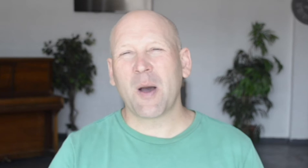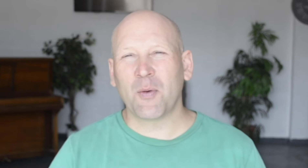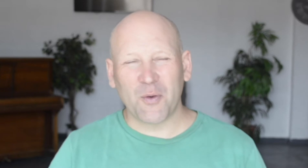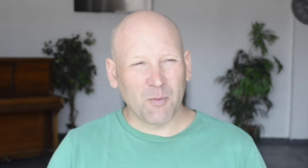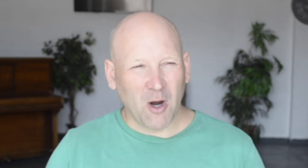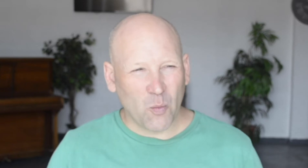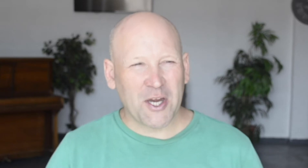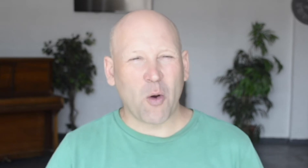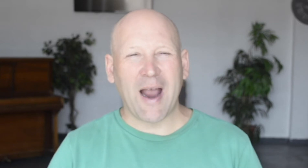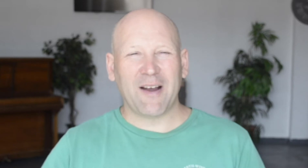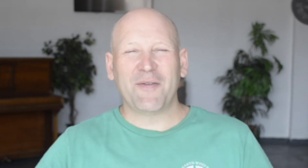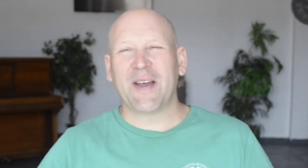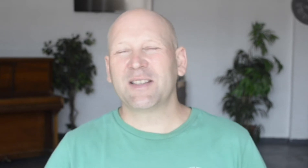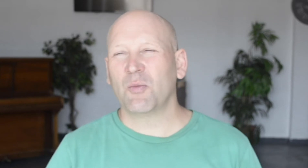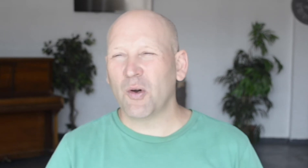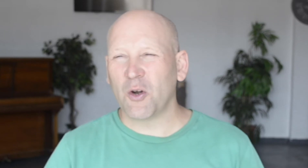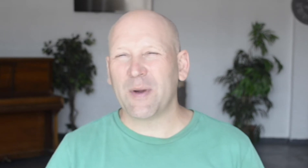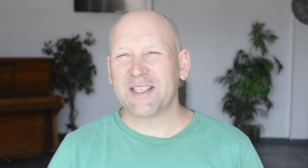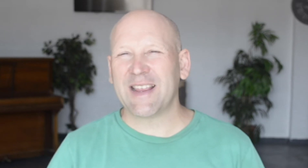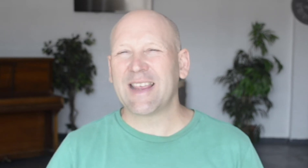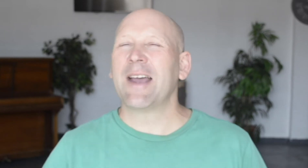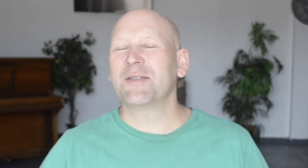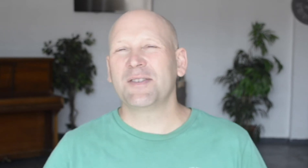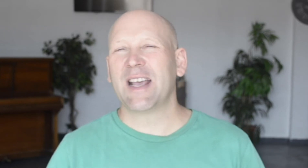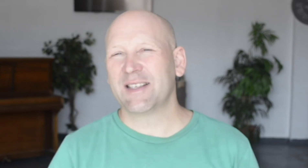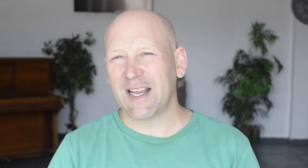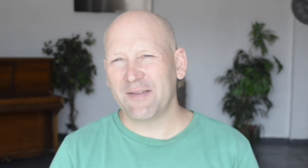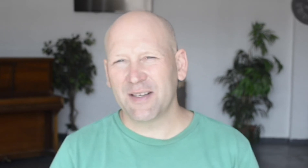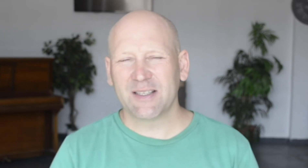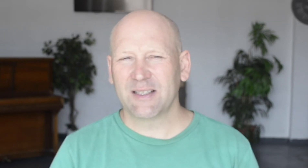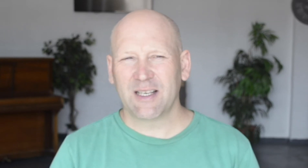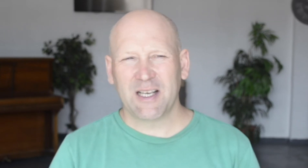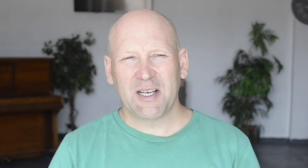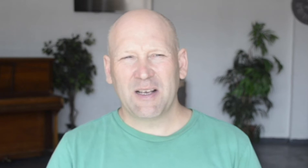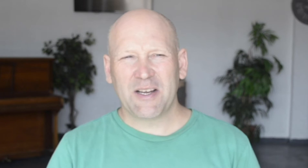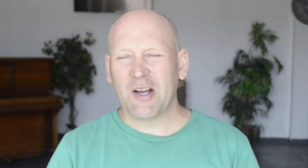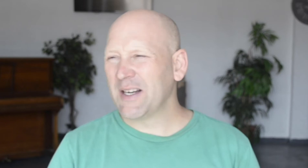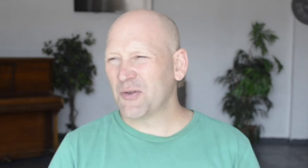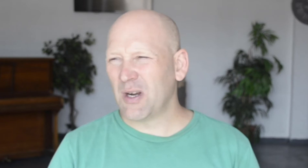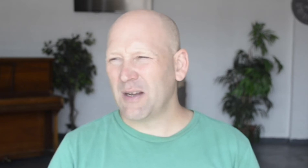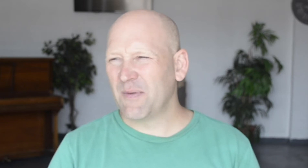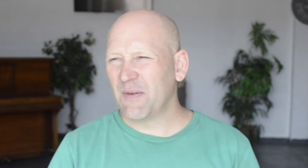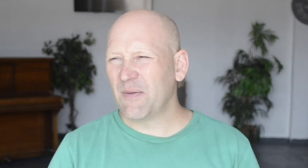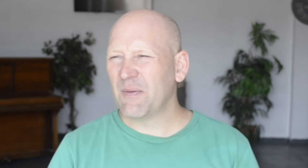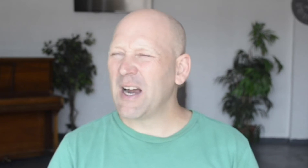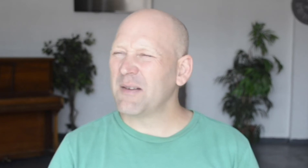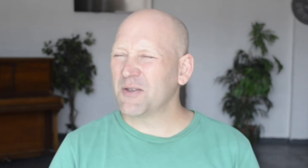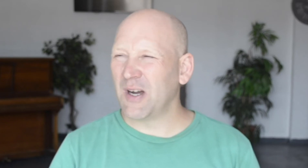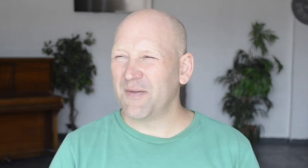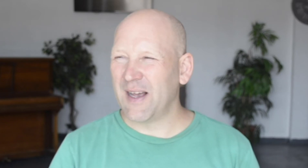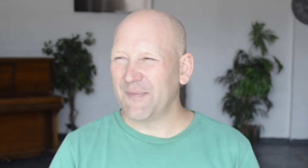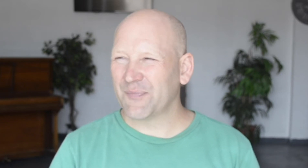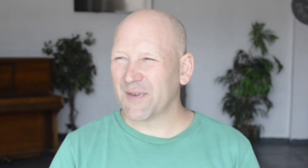from the upper room and we go out and face the world and we see thousands get saved. You know, I